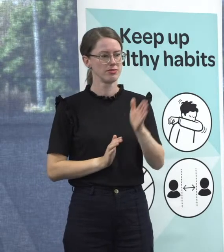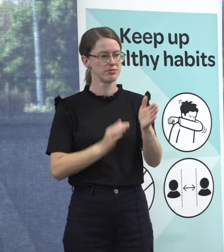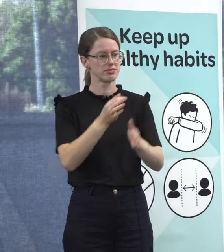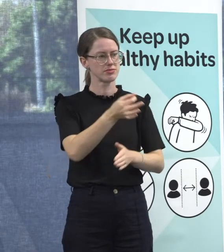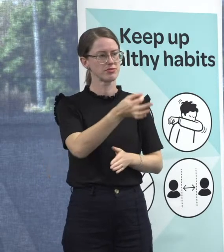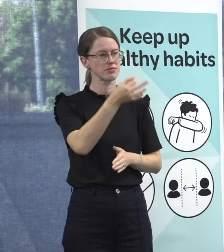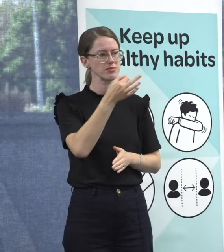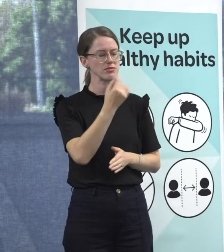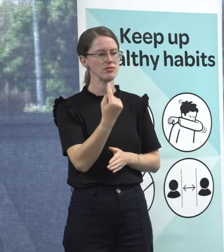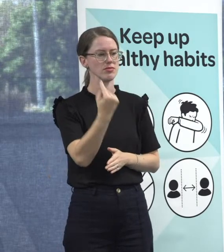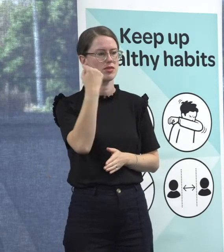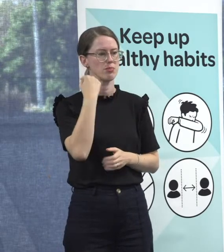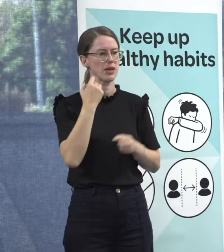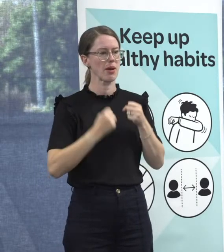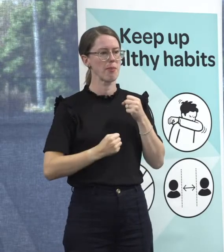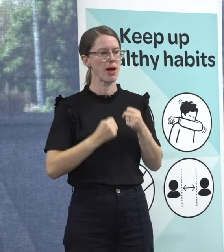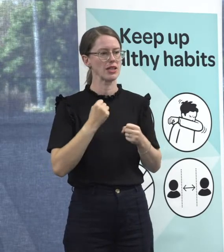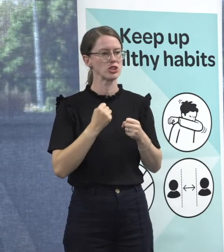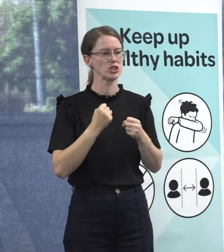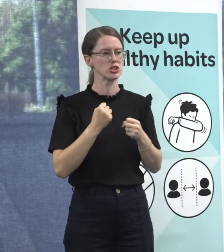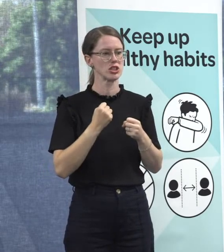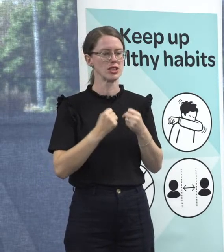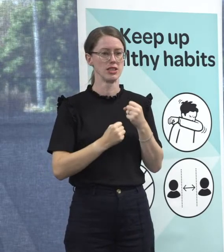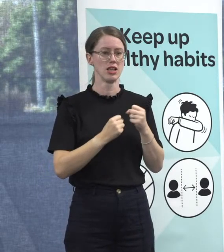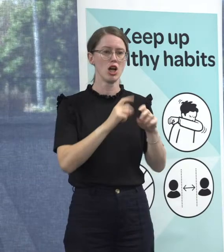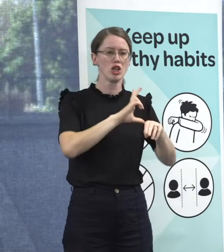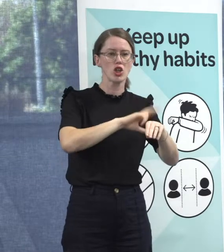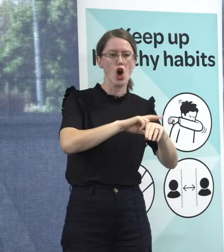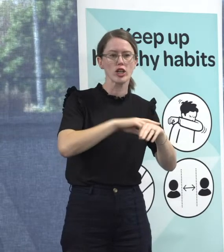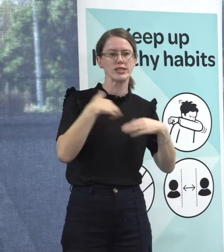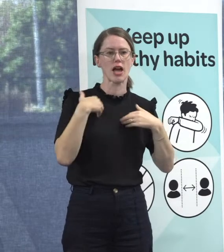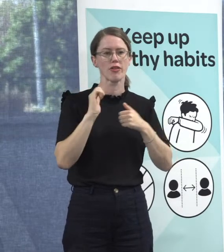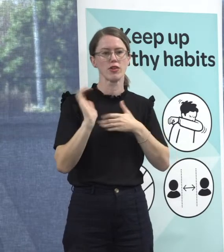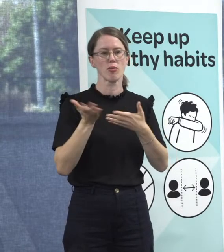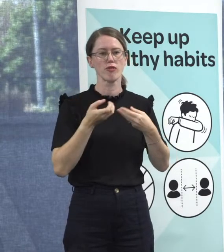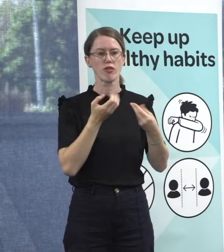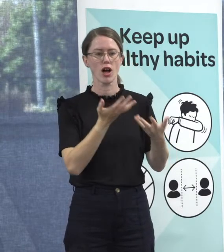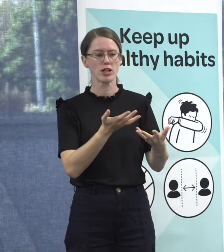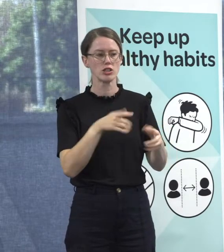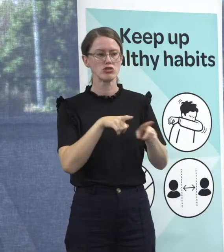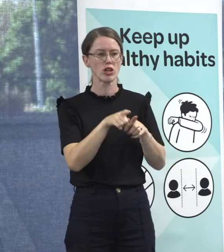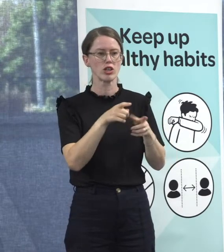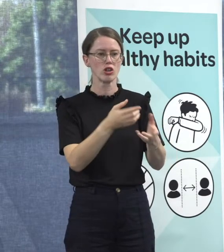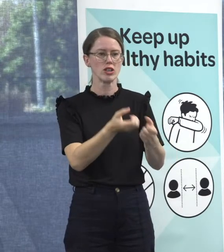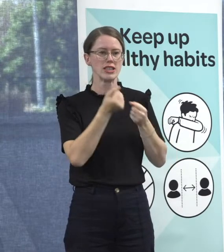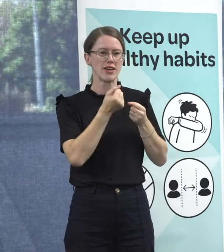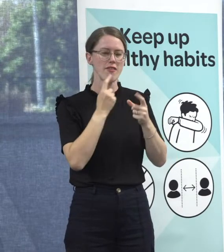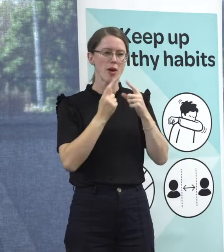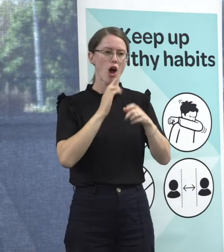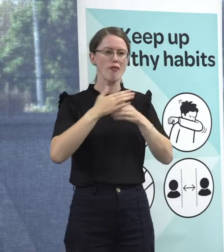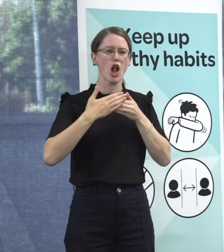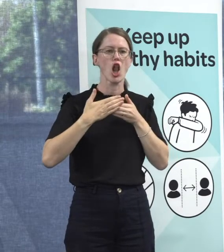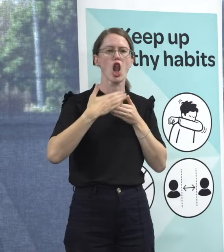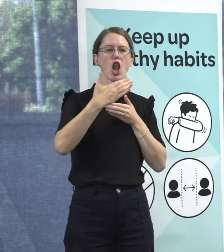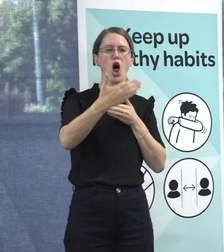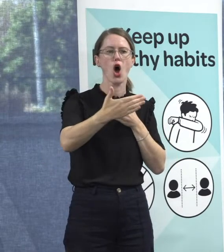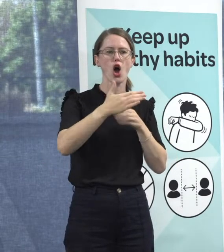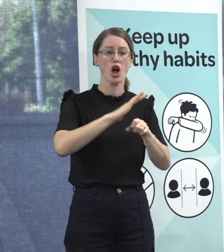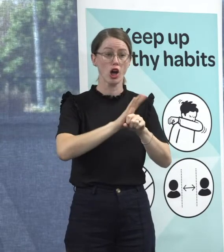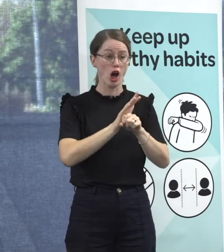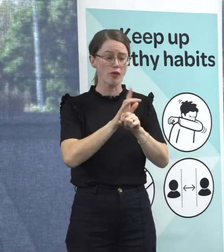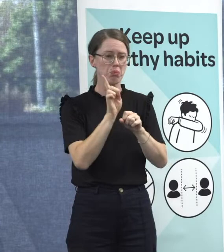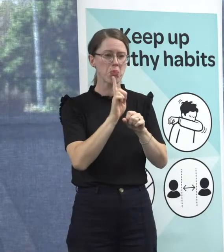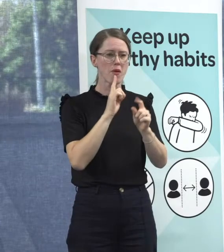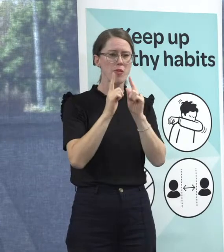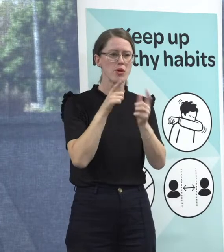in March, it was reported that doctors and health service providers were trying to get more guidance about long COVID. Yep. How much progress has